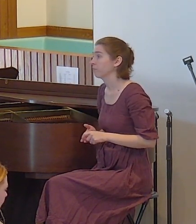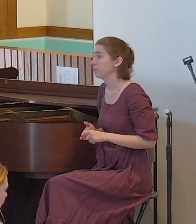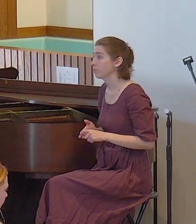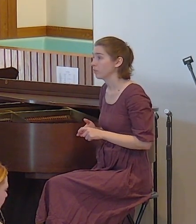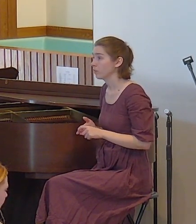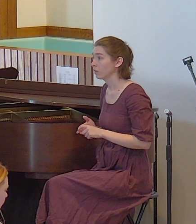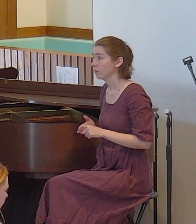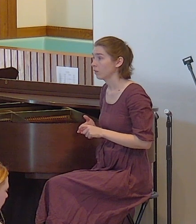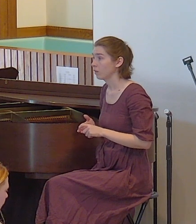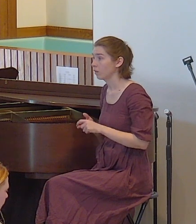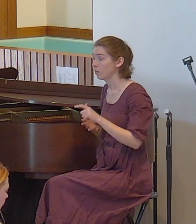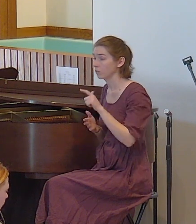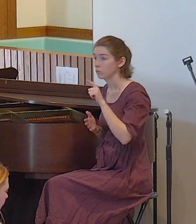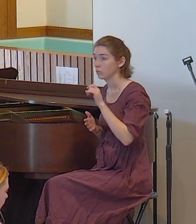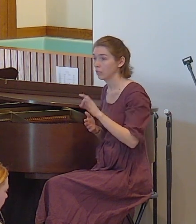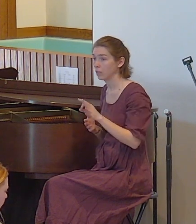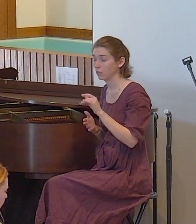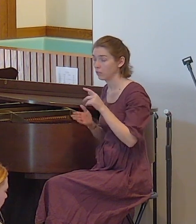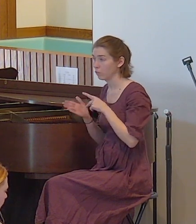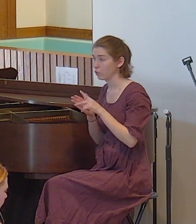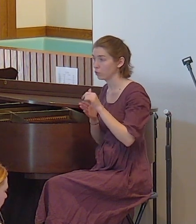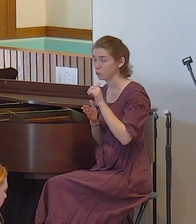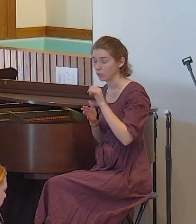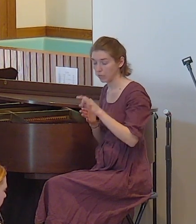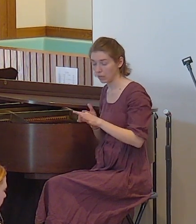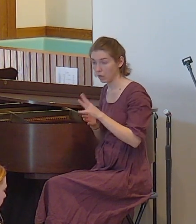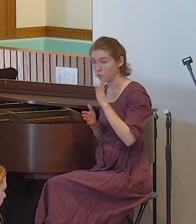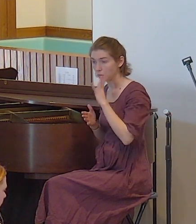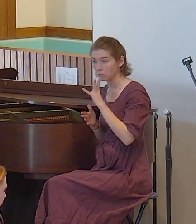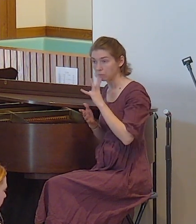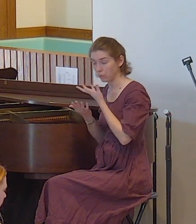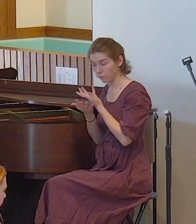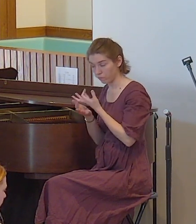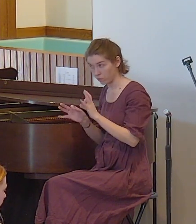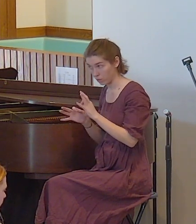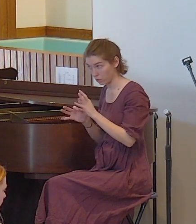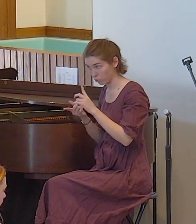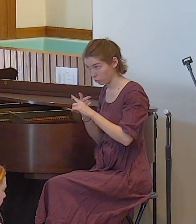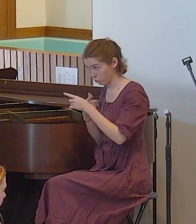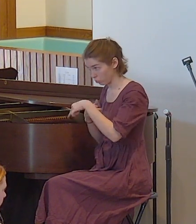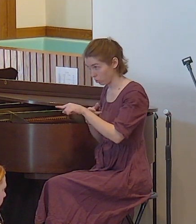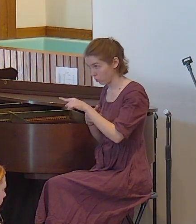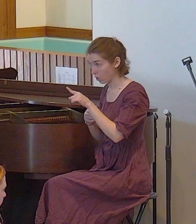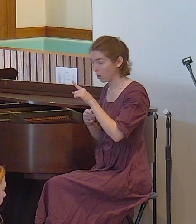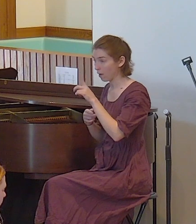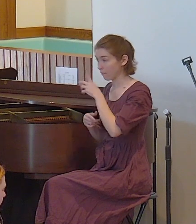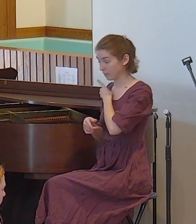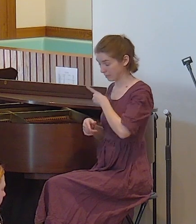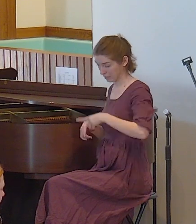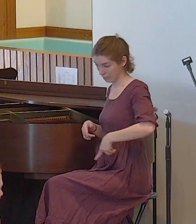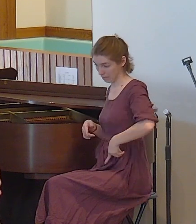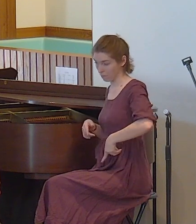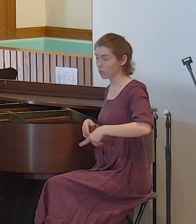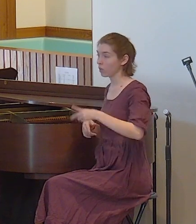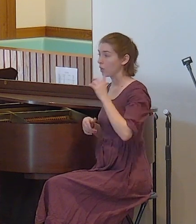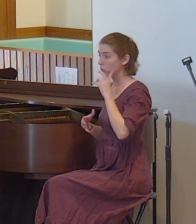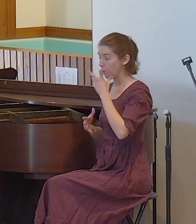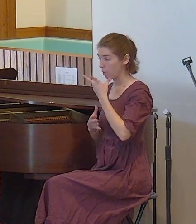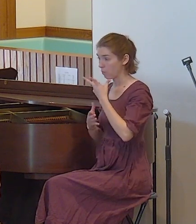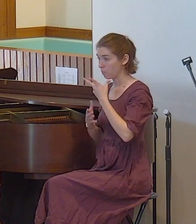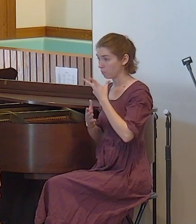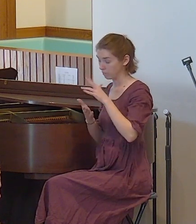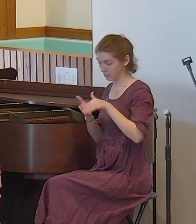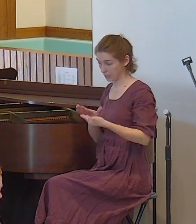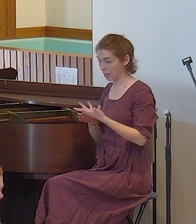Let's go down to verse 29. Men and brethren, let me speak freely to you of the patriarch David, that he is both dead and